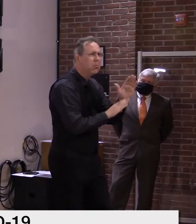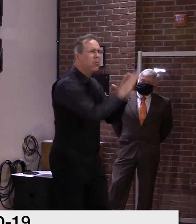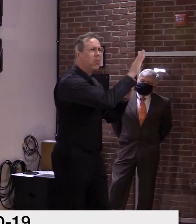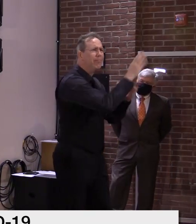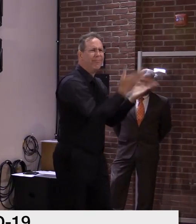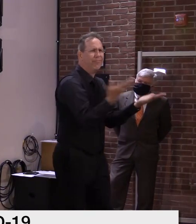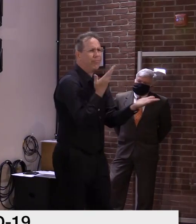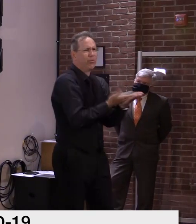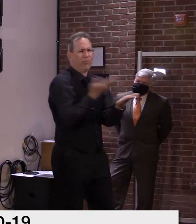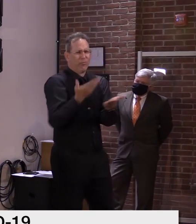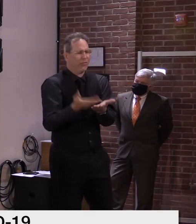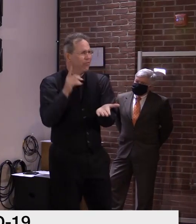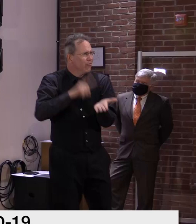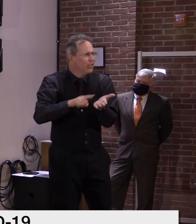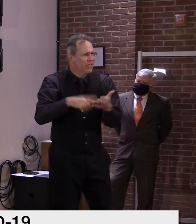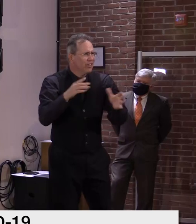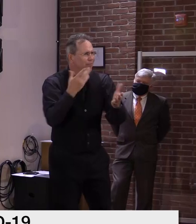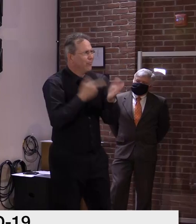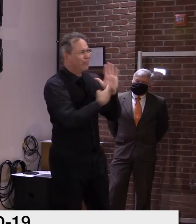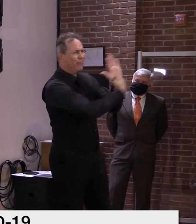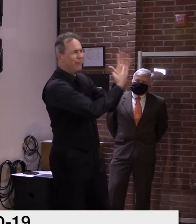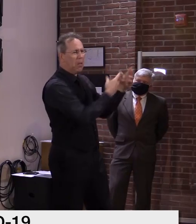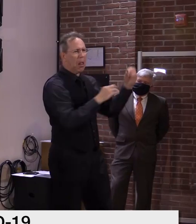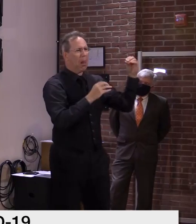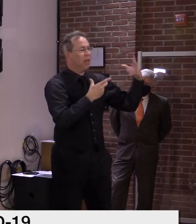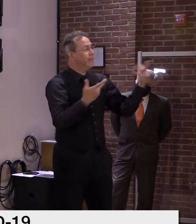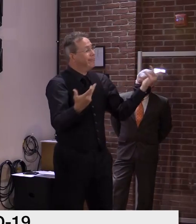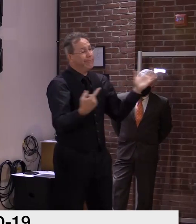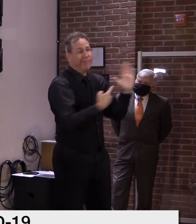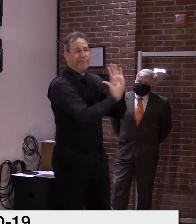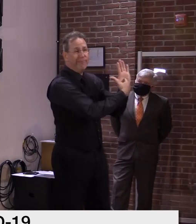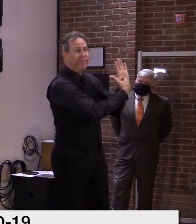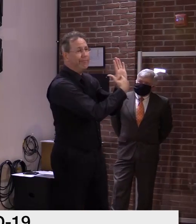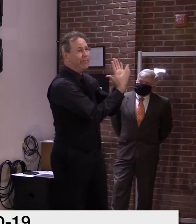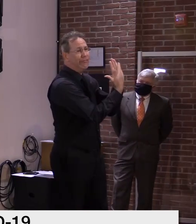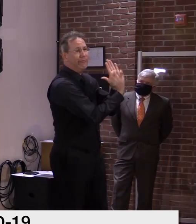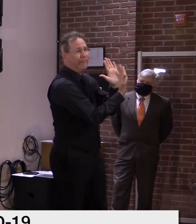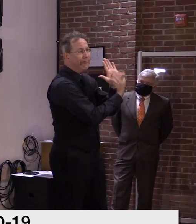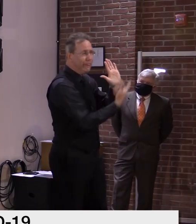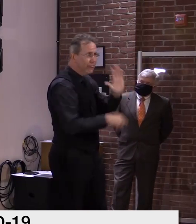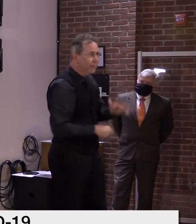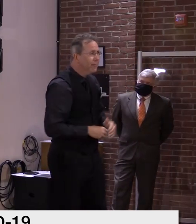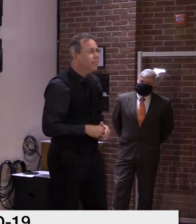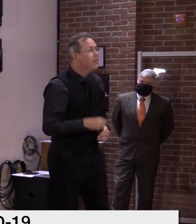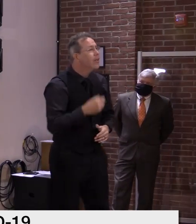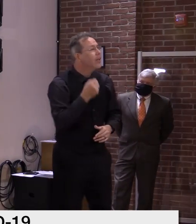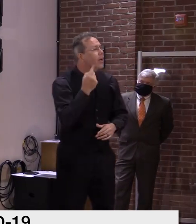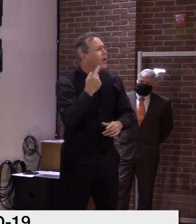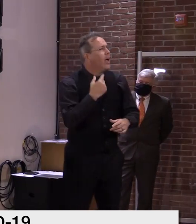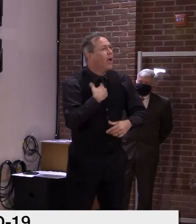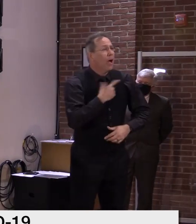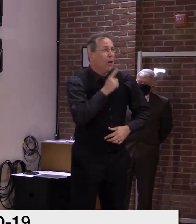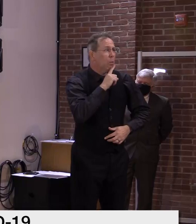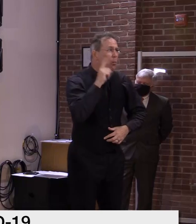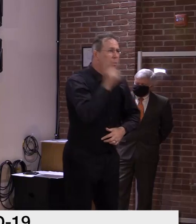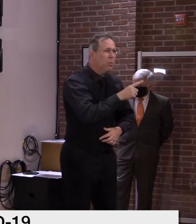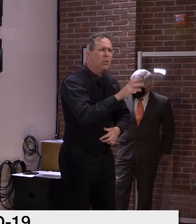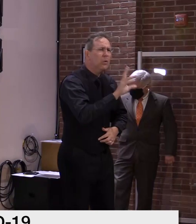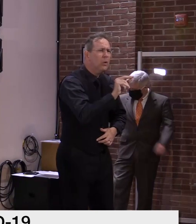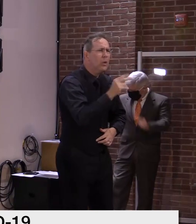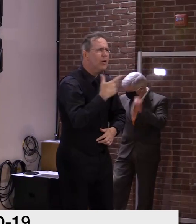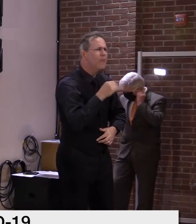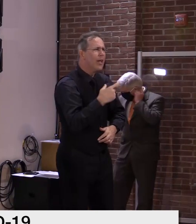on to show that we're doing the right thing. We're not mandating anything. It's your personal